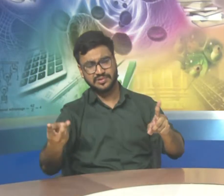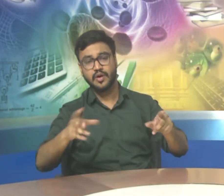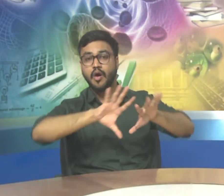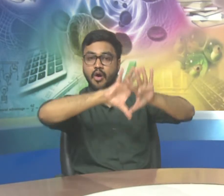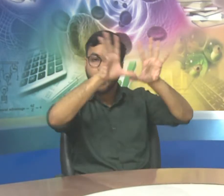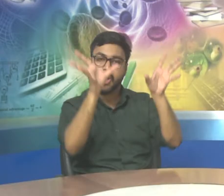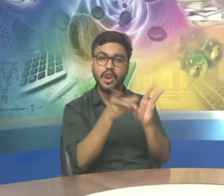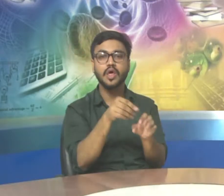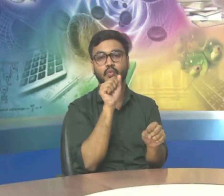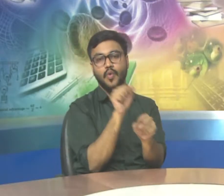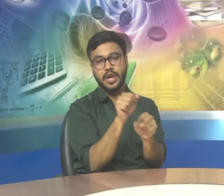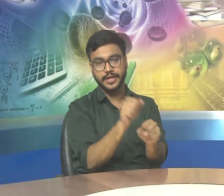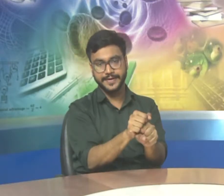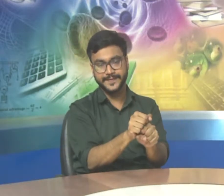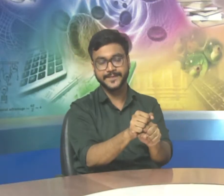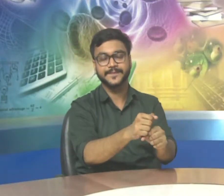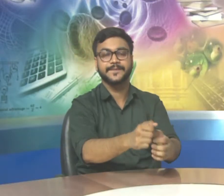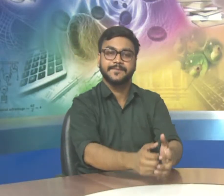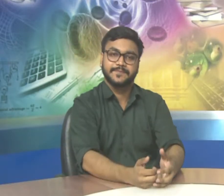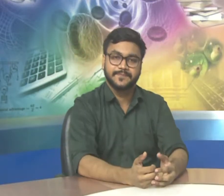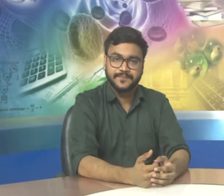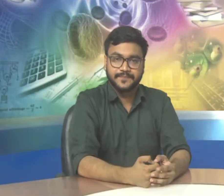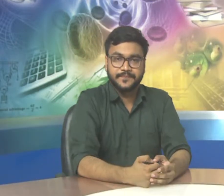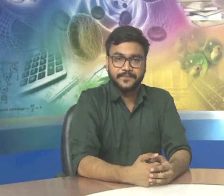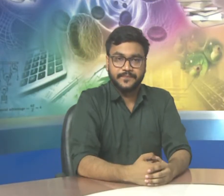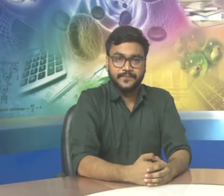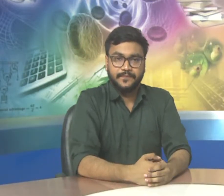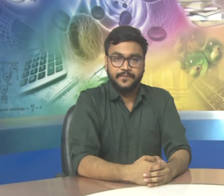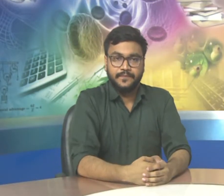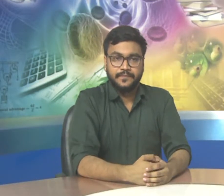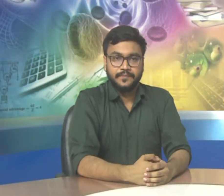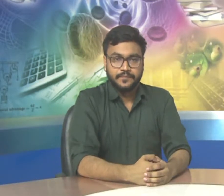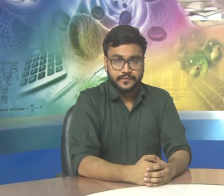the sunlight or ironing the clothes,